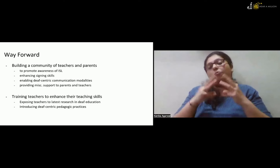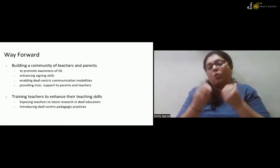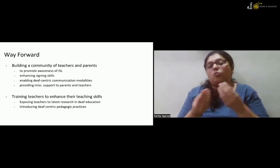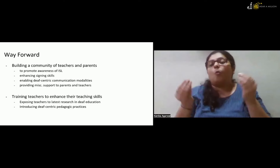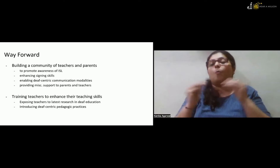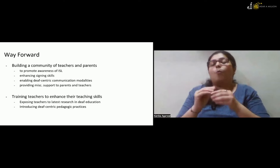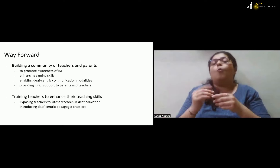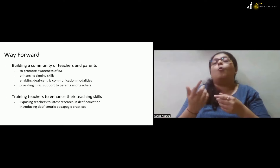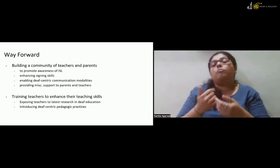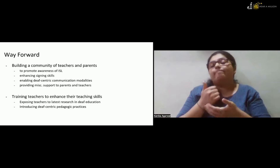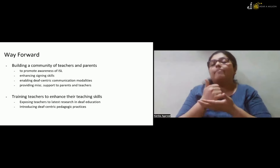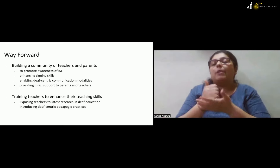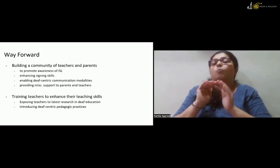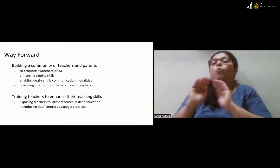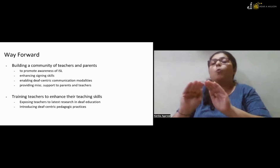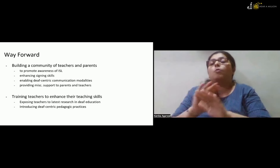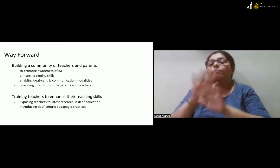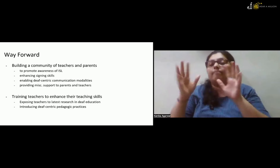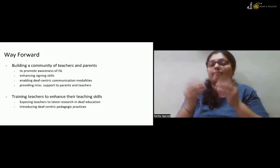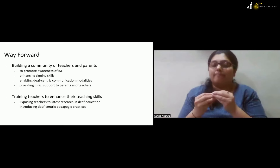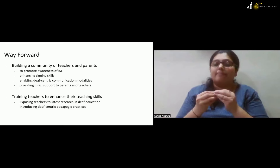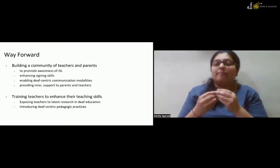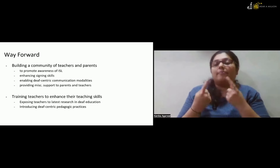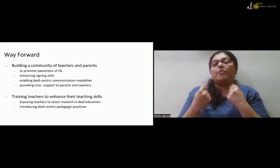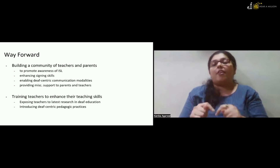how to enable more deaf-friendly